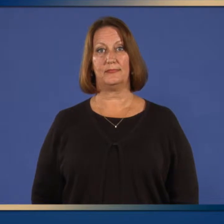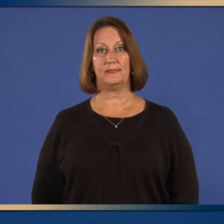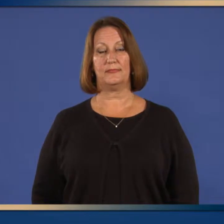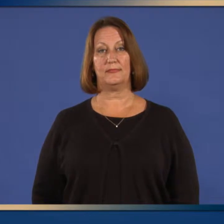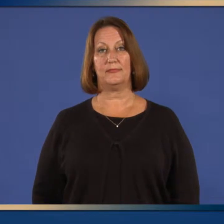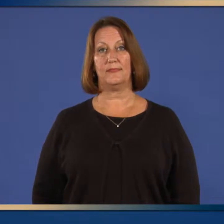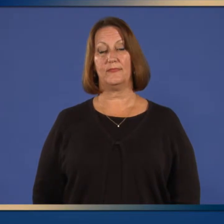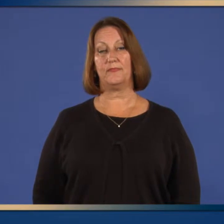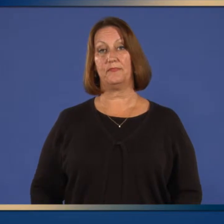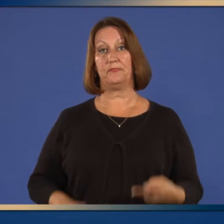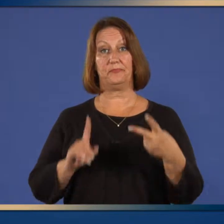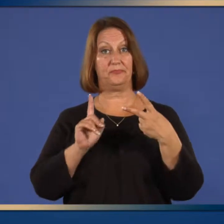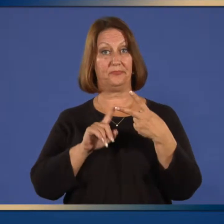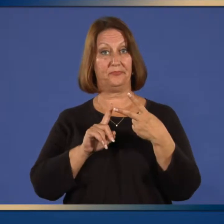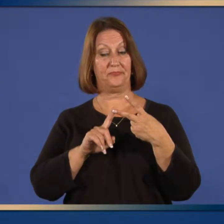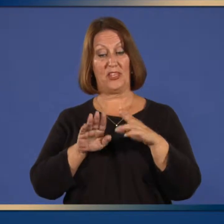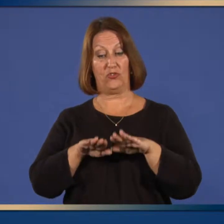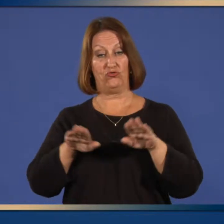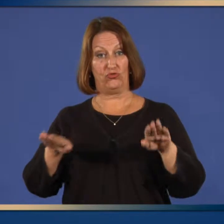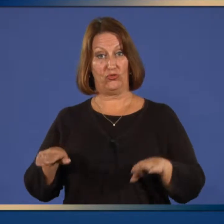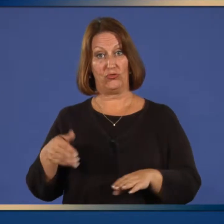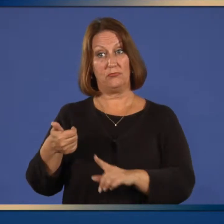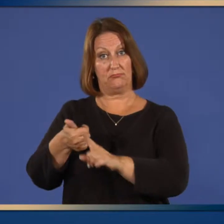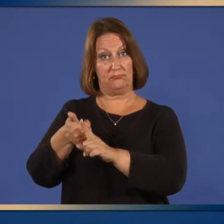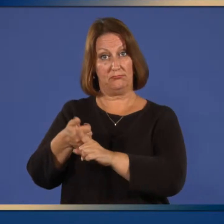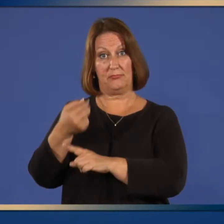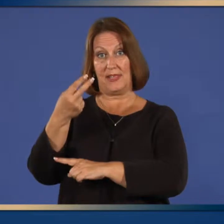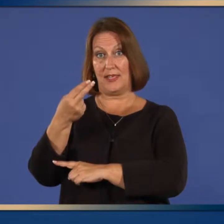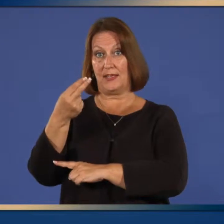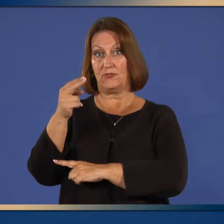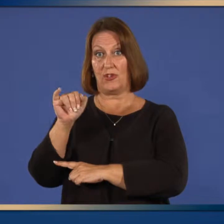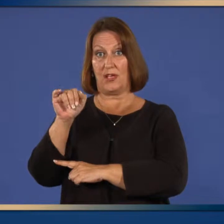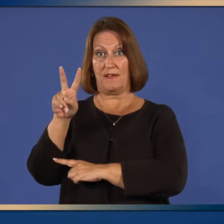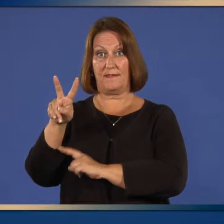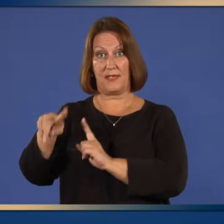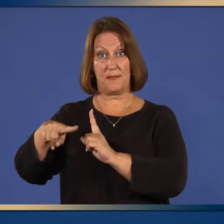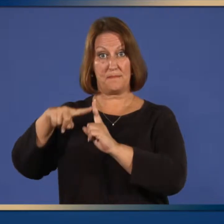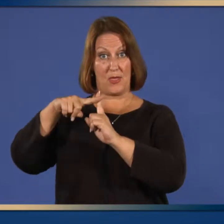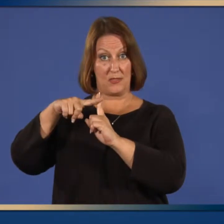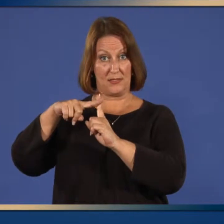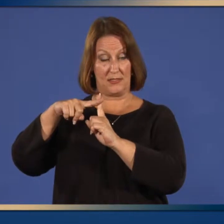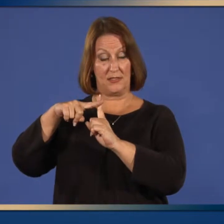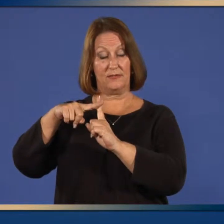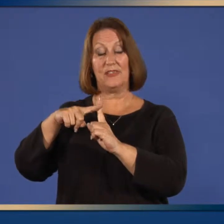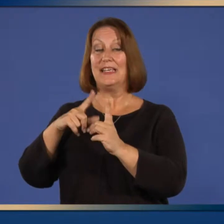who do not have evidence of severe immunosuppression.